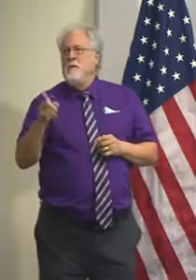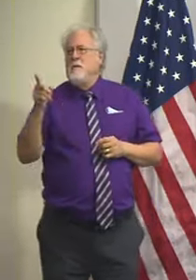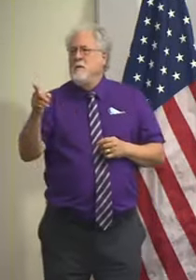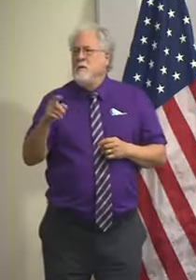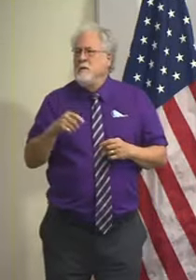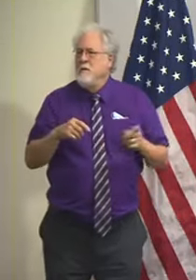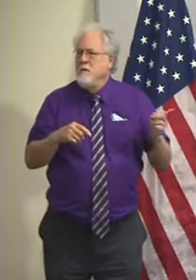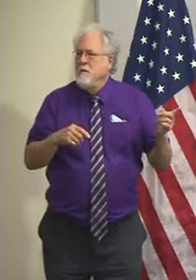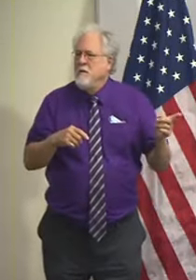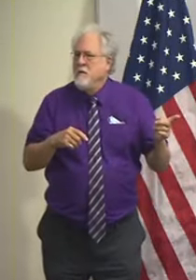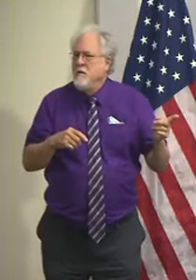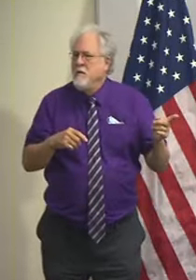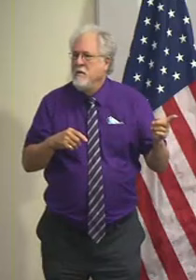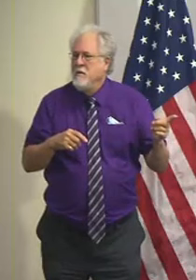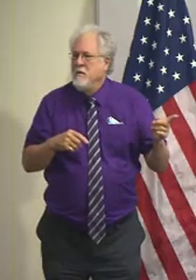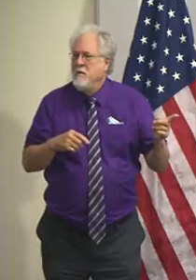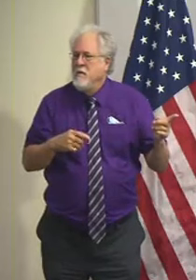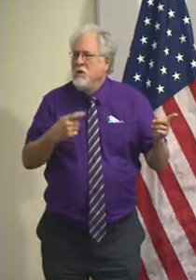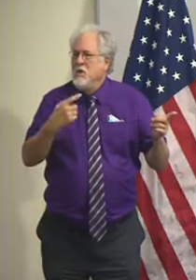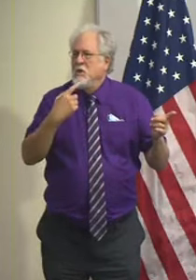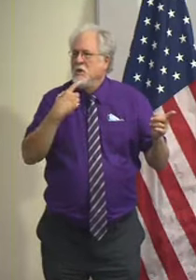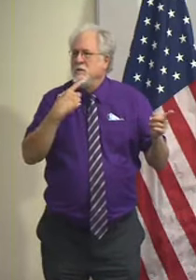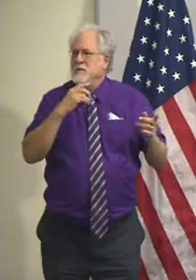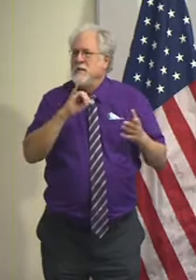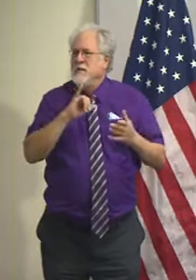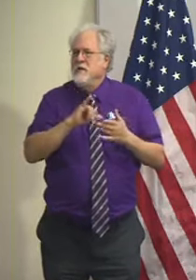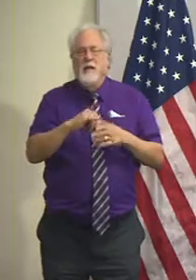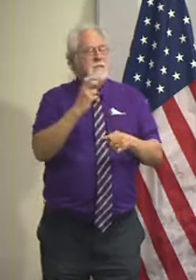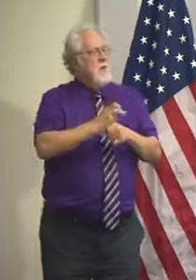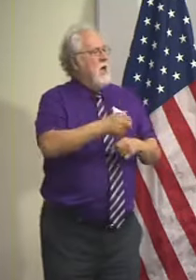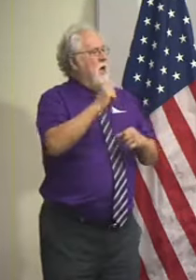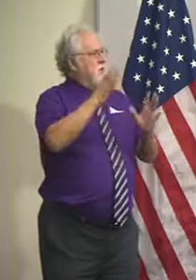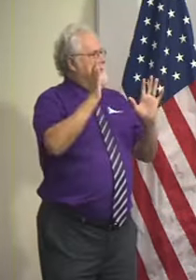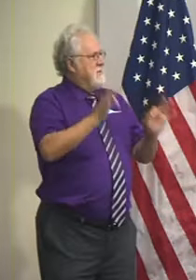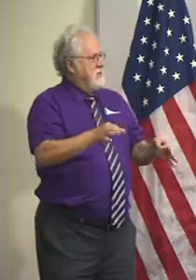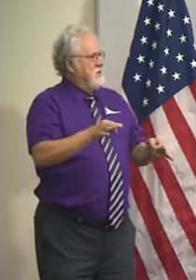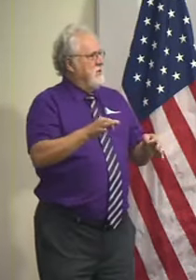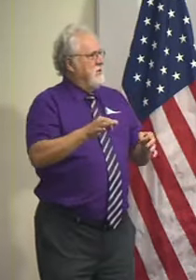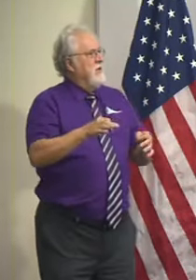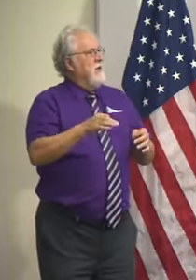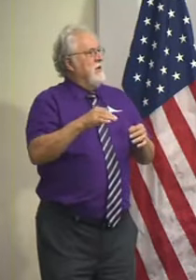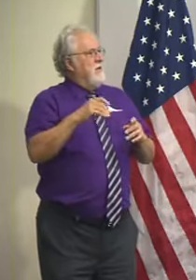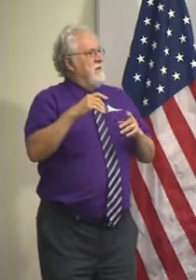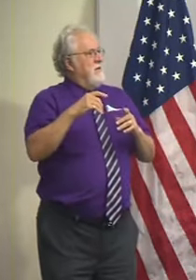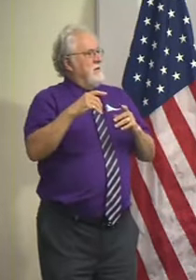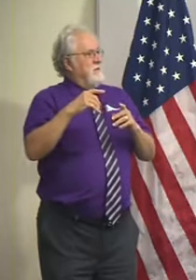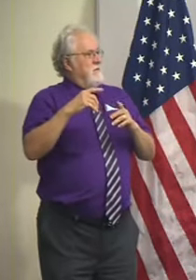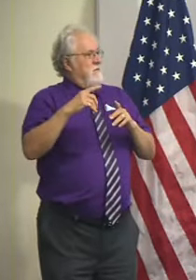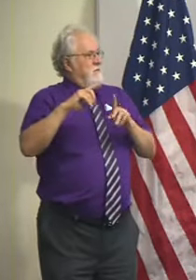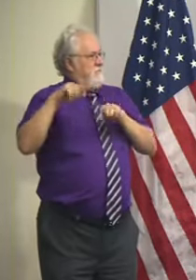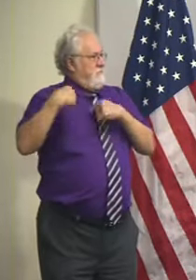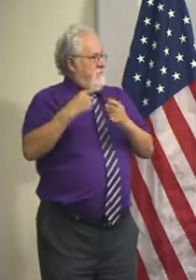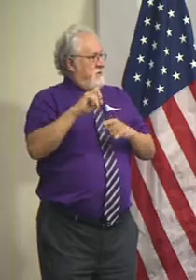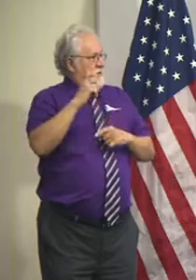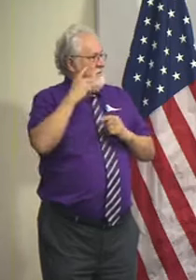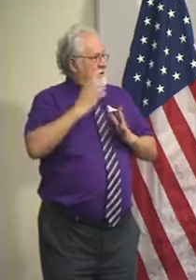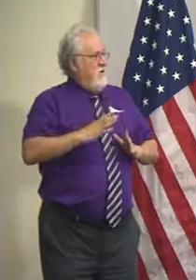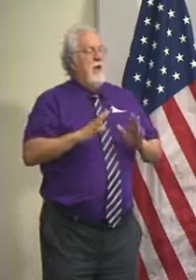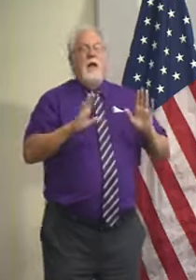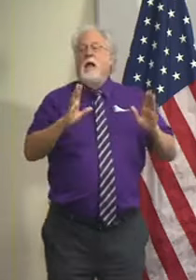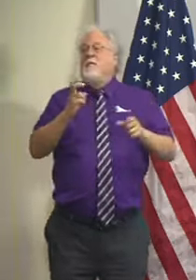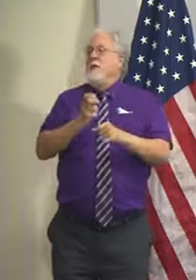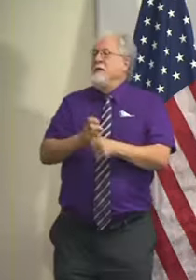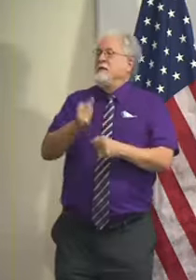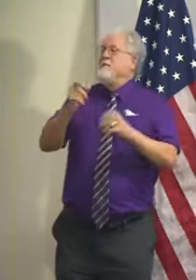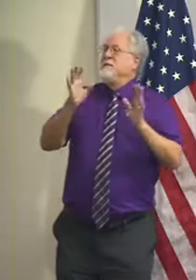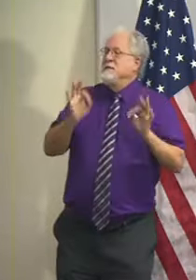Governor, you said that this was a tough decision you made. I think you've been governor. Is it because Well, yeah, it's the